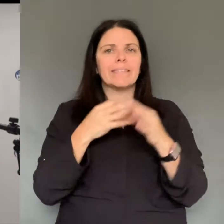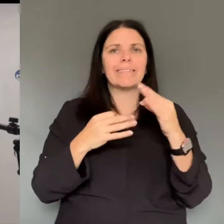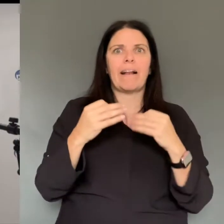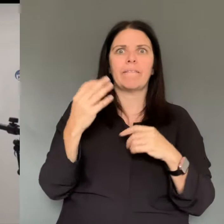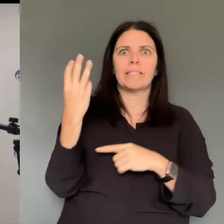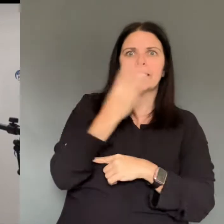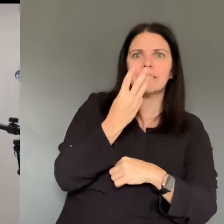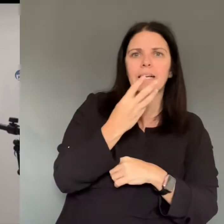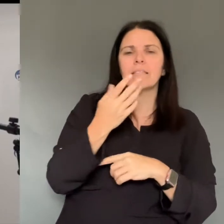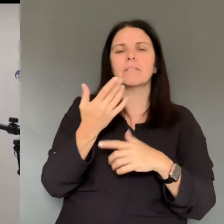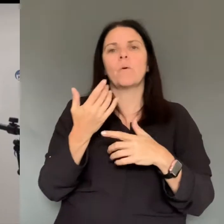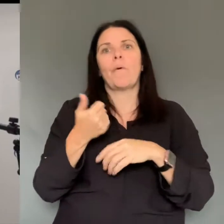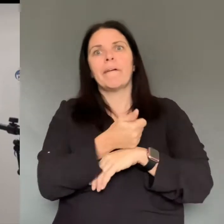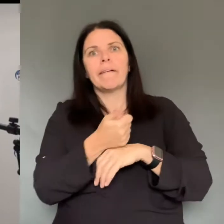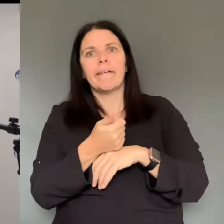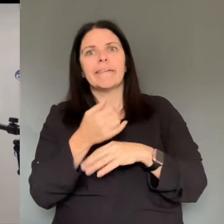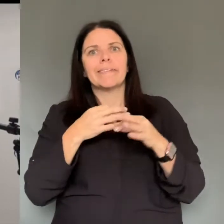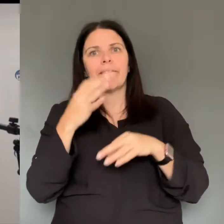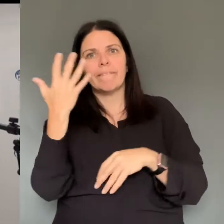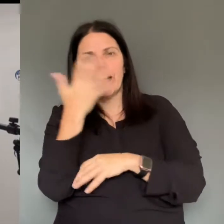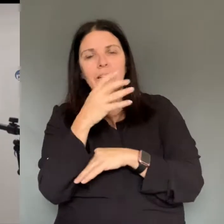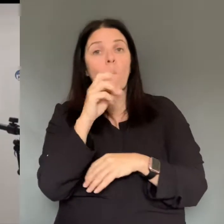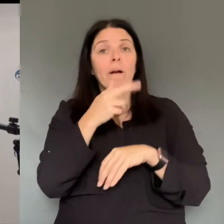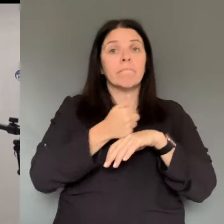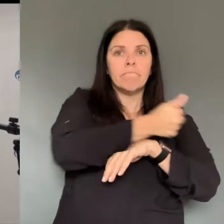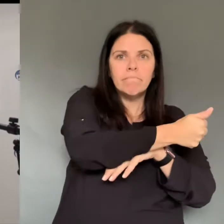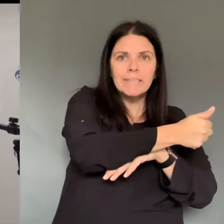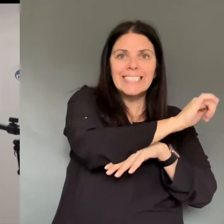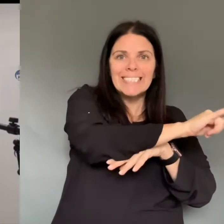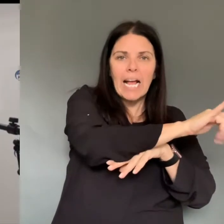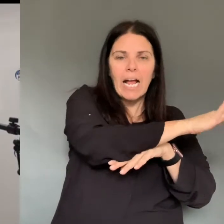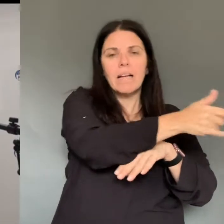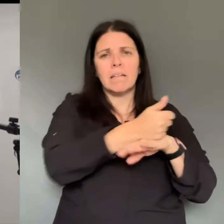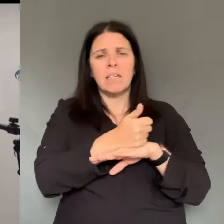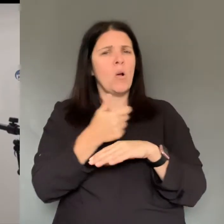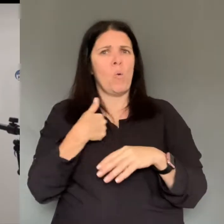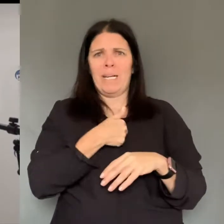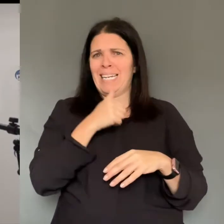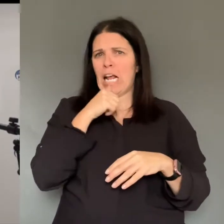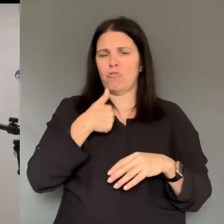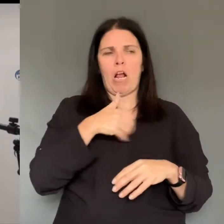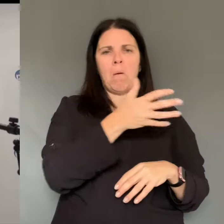this COVID-19. So I think the solution is much more